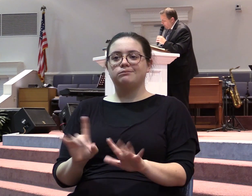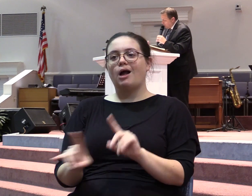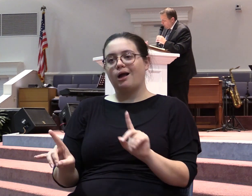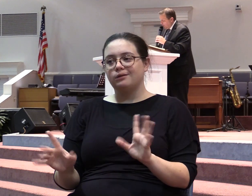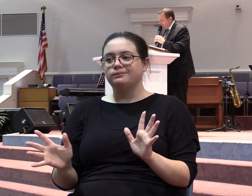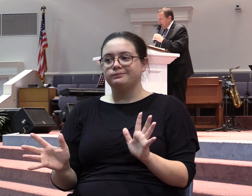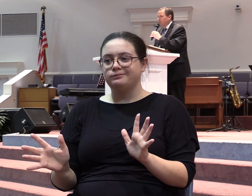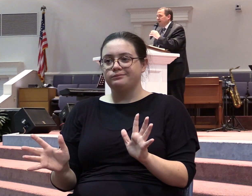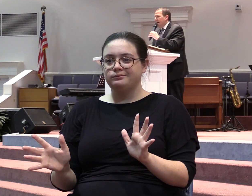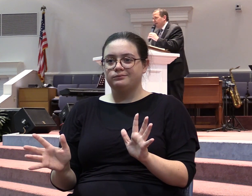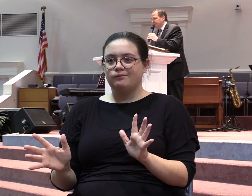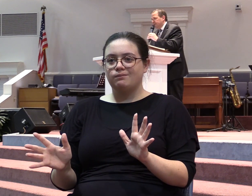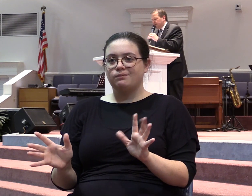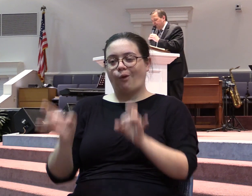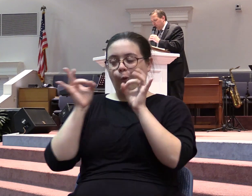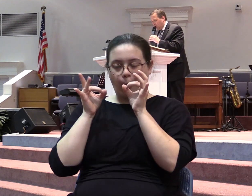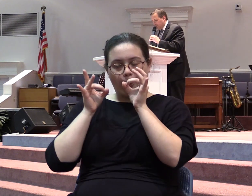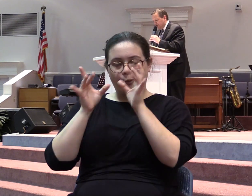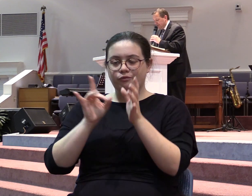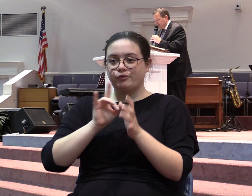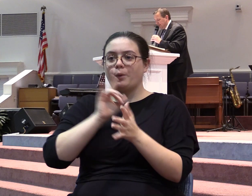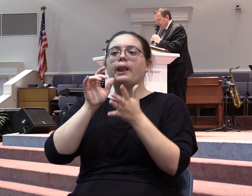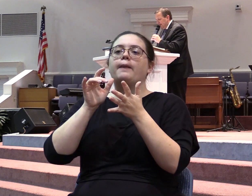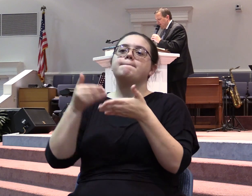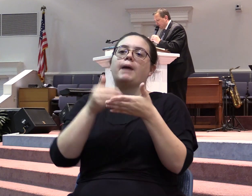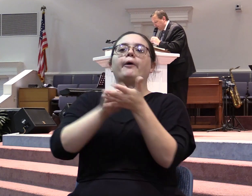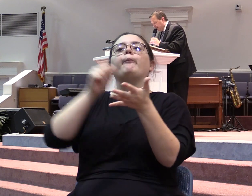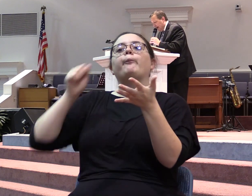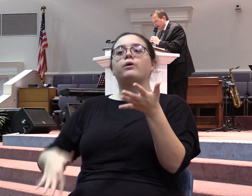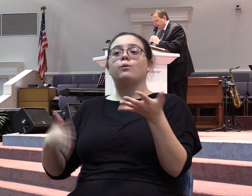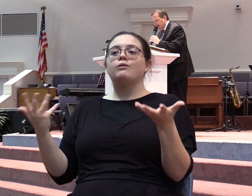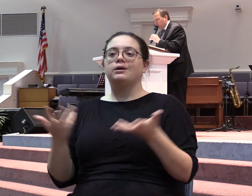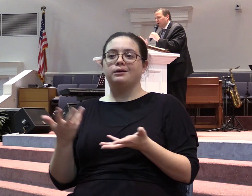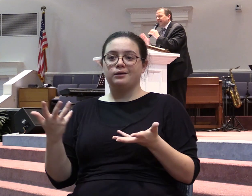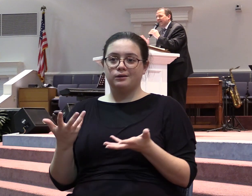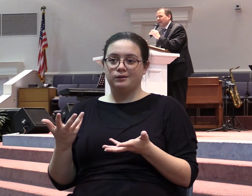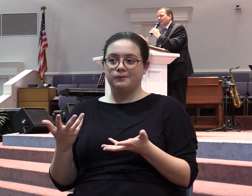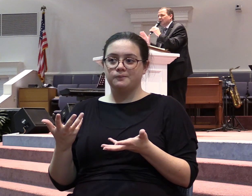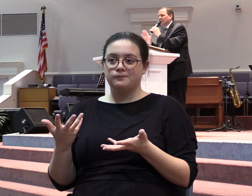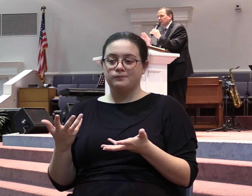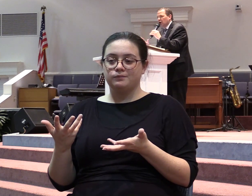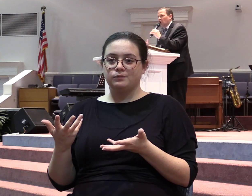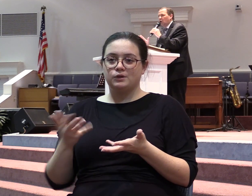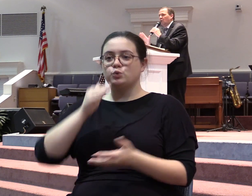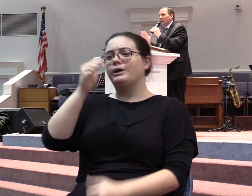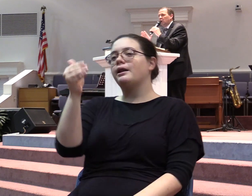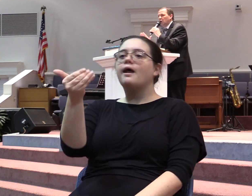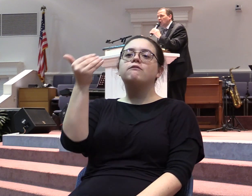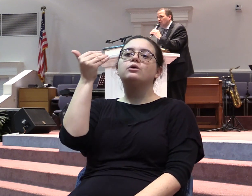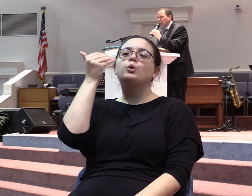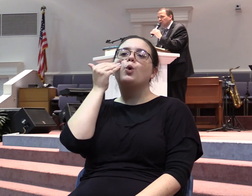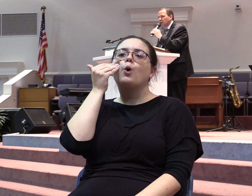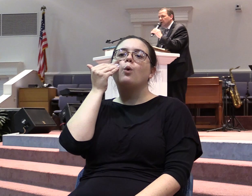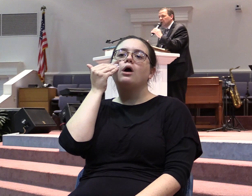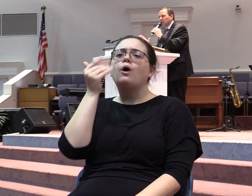one of the most horrific realities of abortion is the fact that we never know